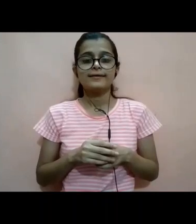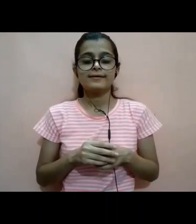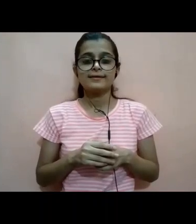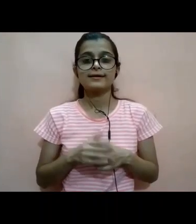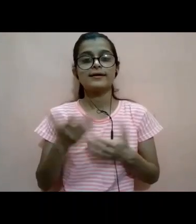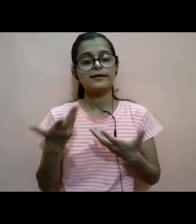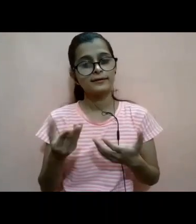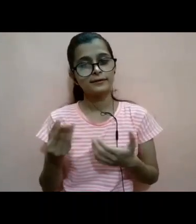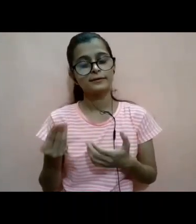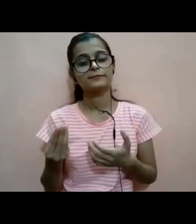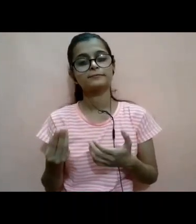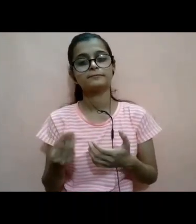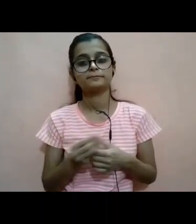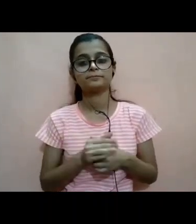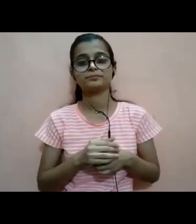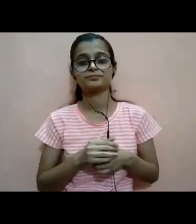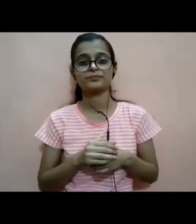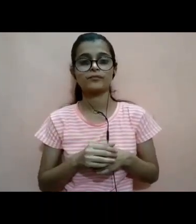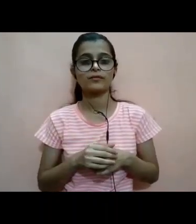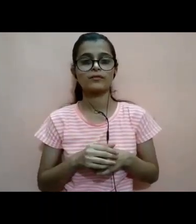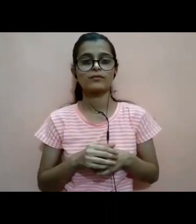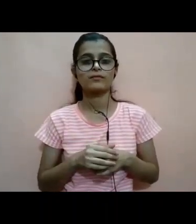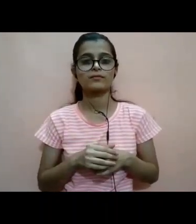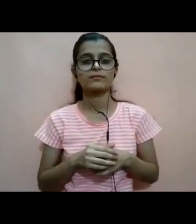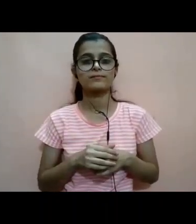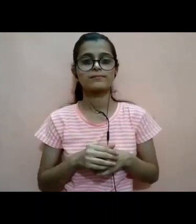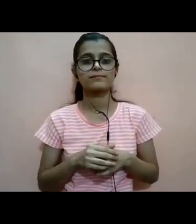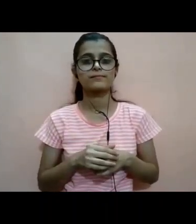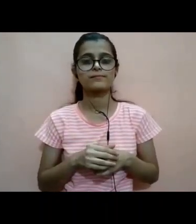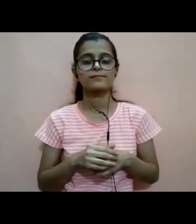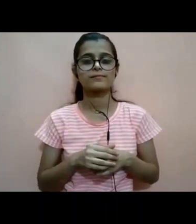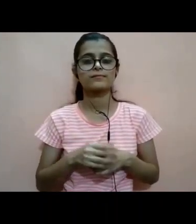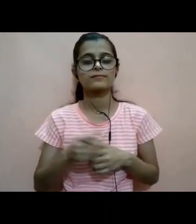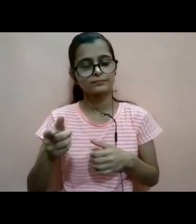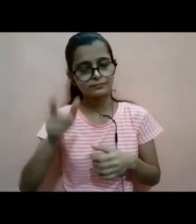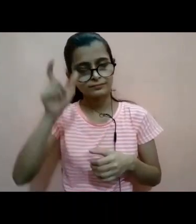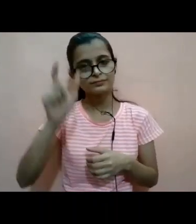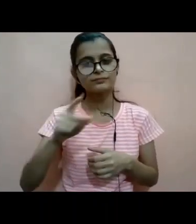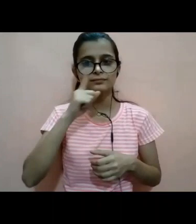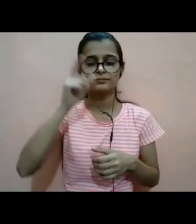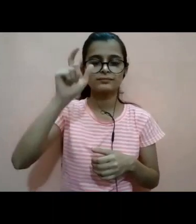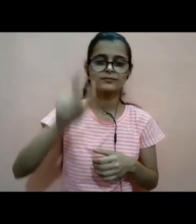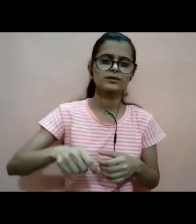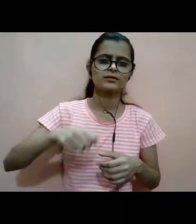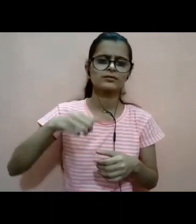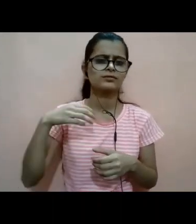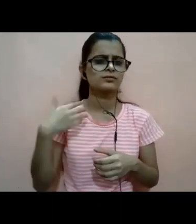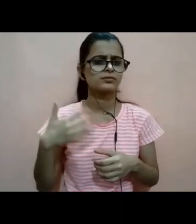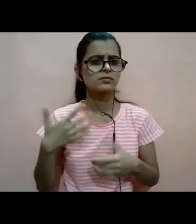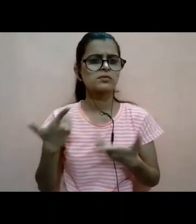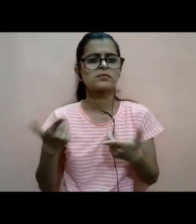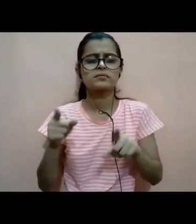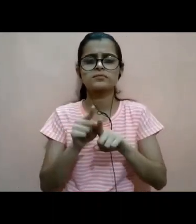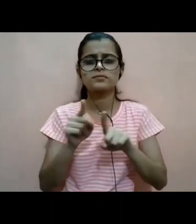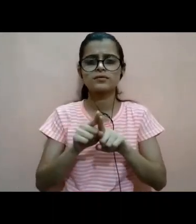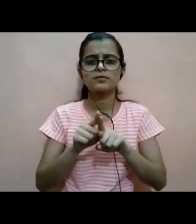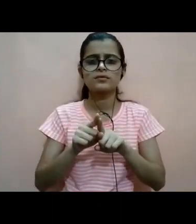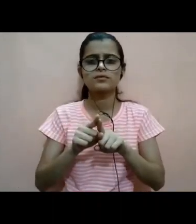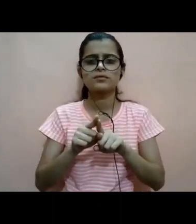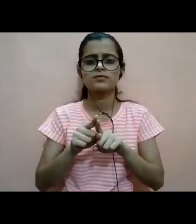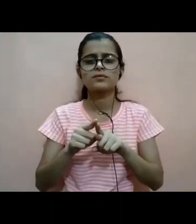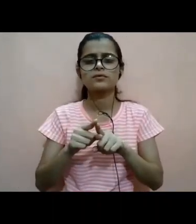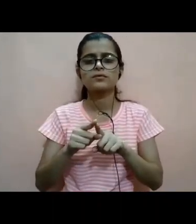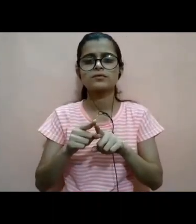writer called Sarah Ahmed. And she's written extensively about something called affect economy,